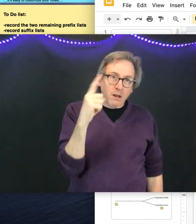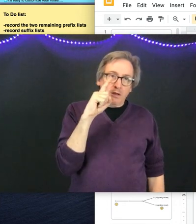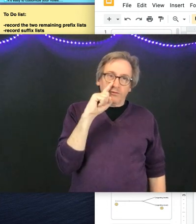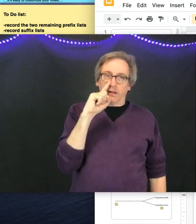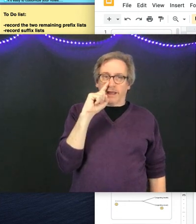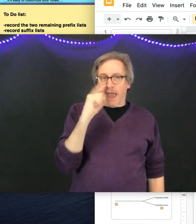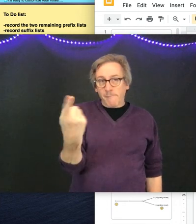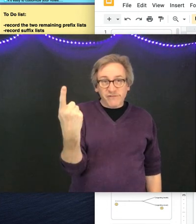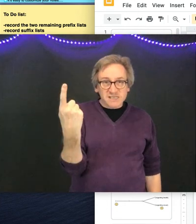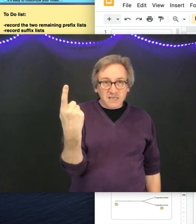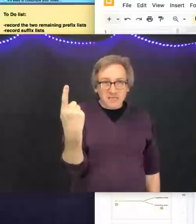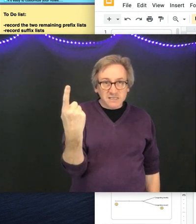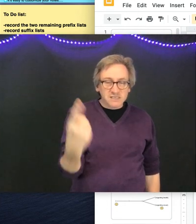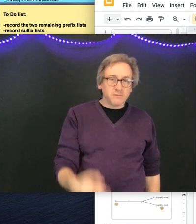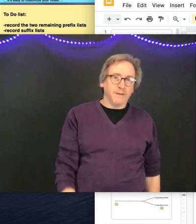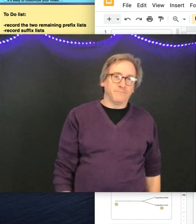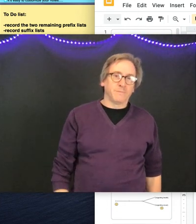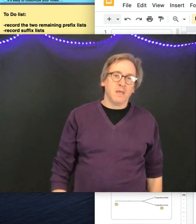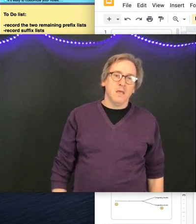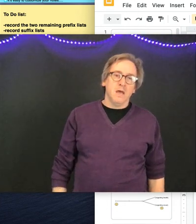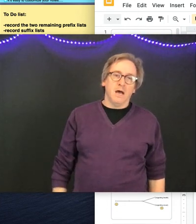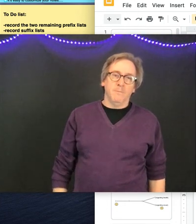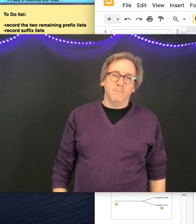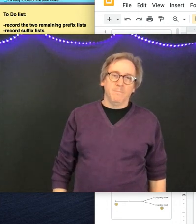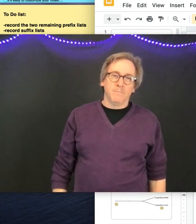bored. Yeah, emphasis, right?